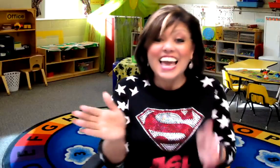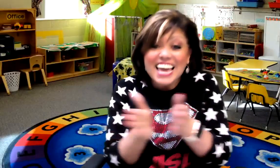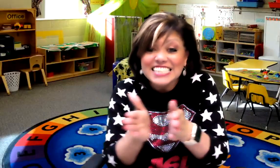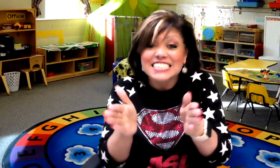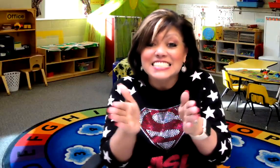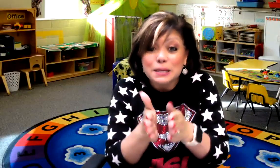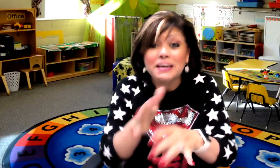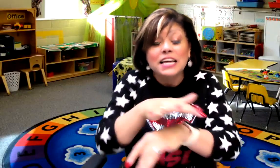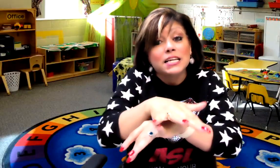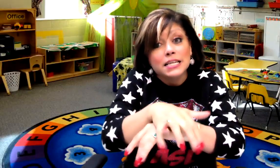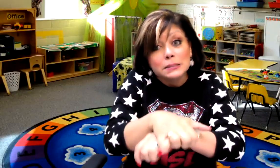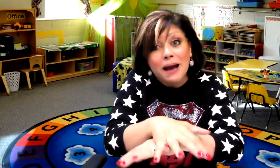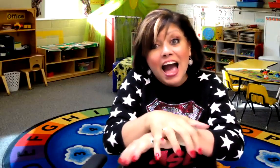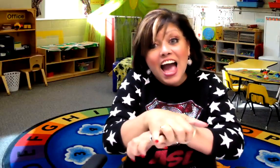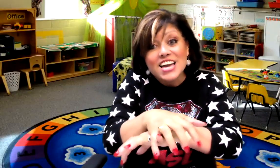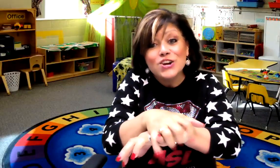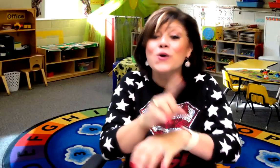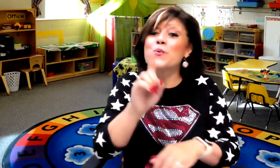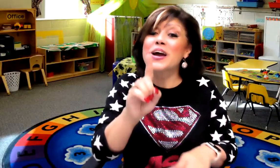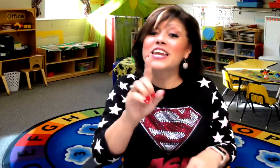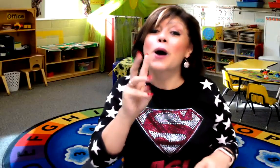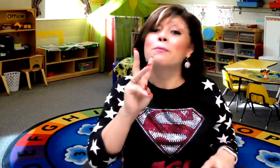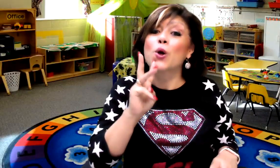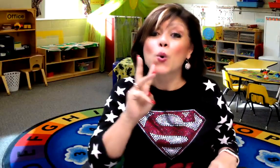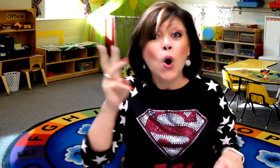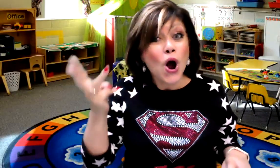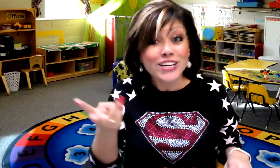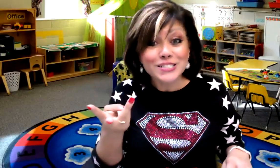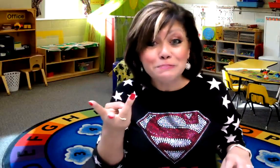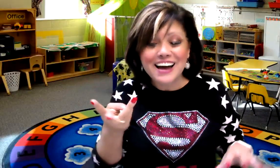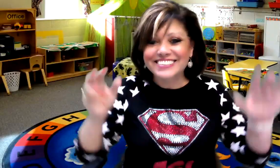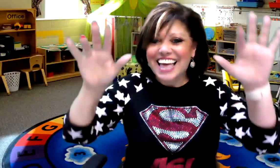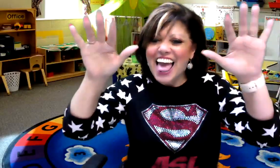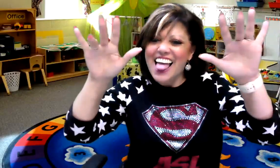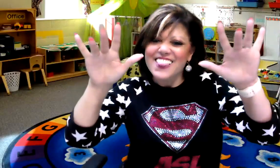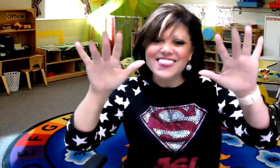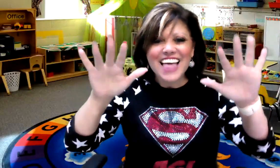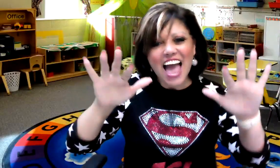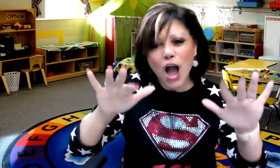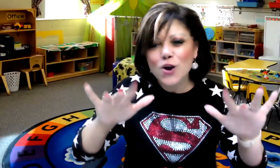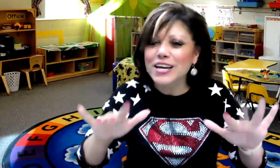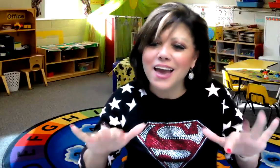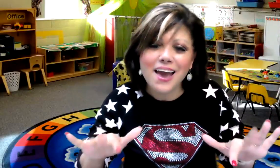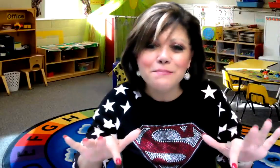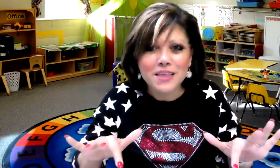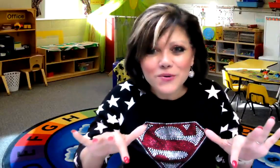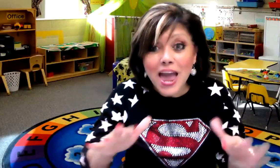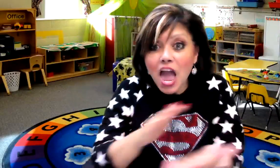The itsy bitsy spider went up the water spout. Down came the